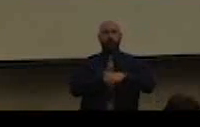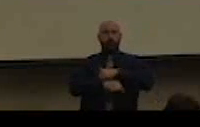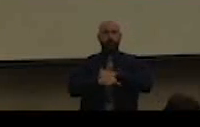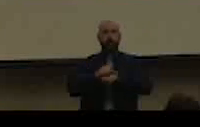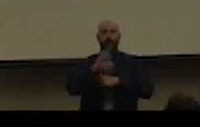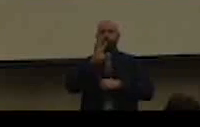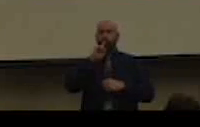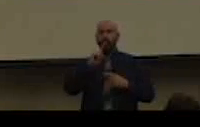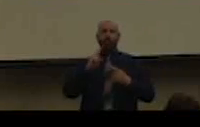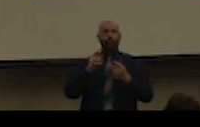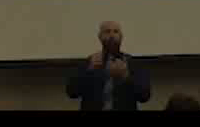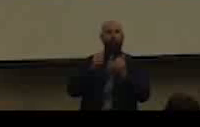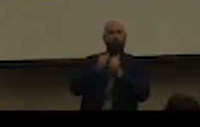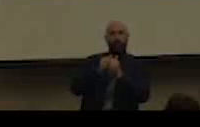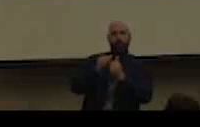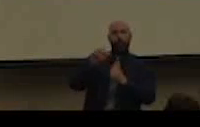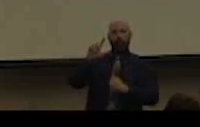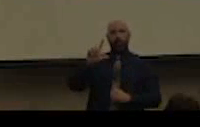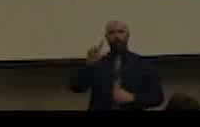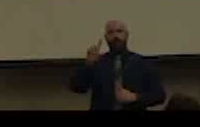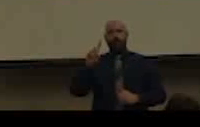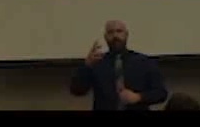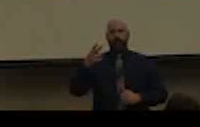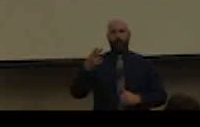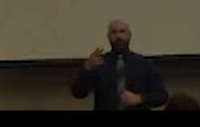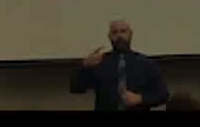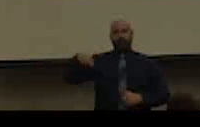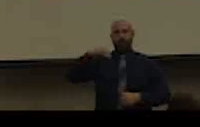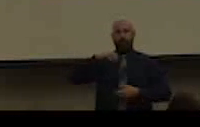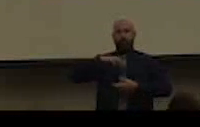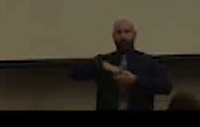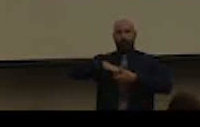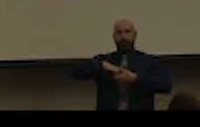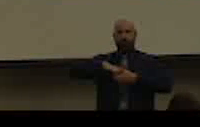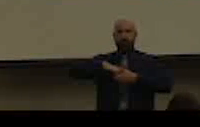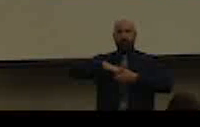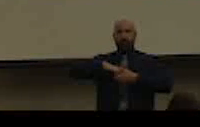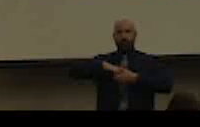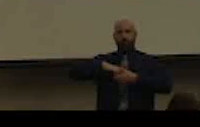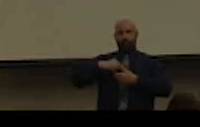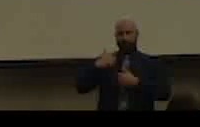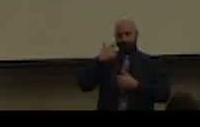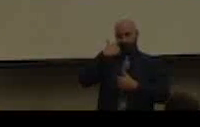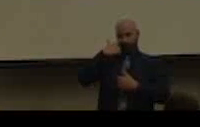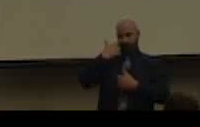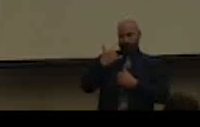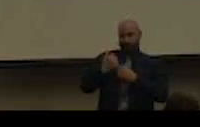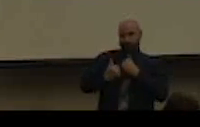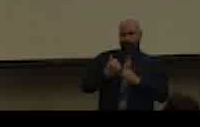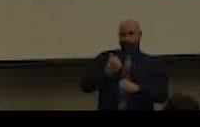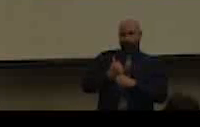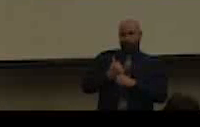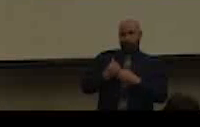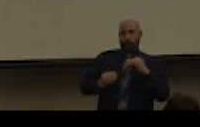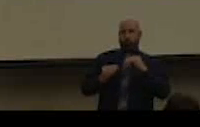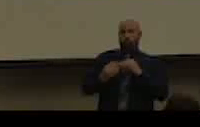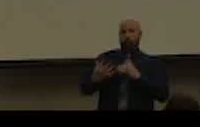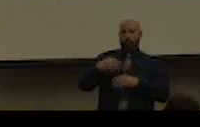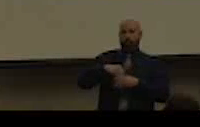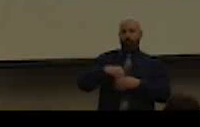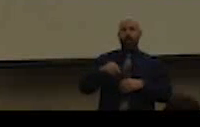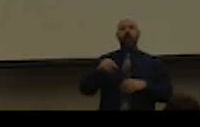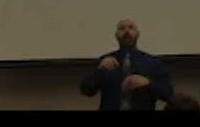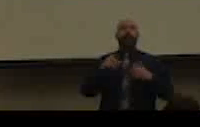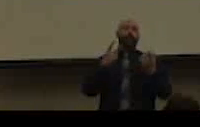They have been incredible partners to us this past year, to ongoing, but in particular this past year, to think about, as Ready Starts become